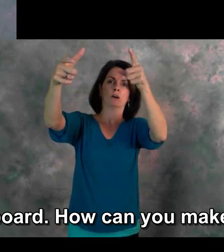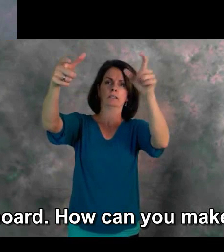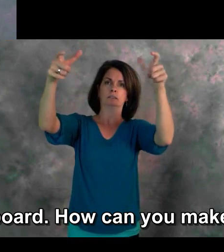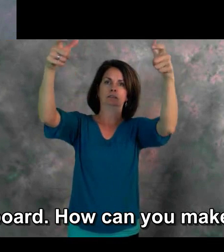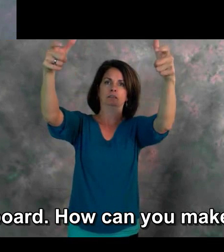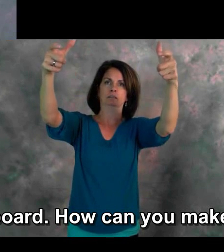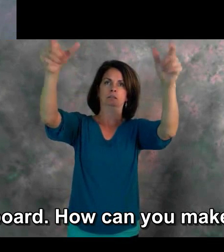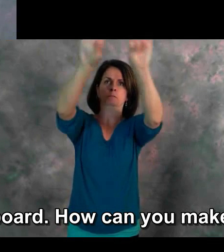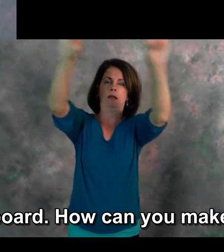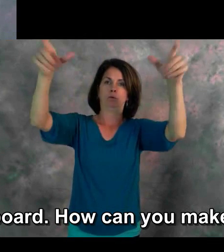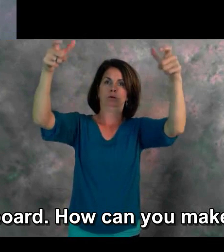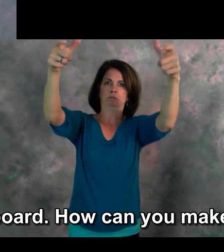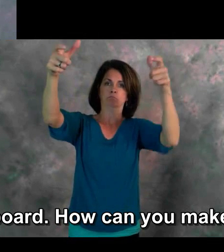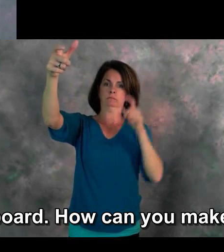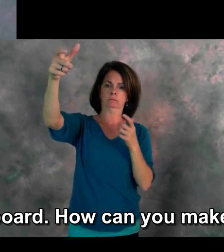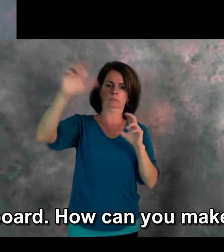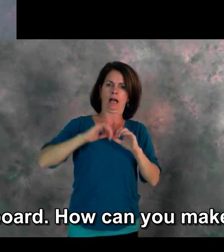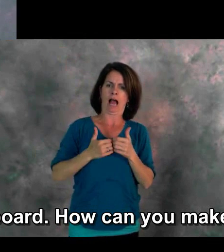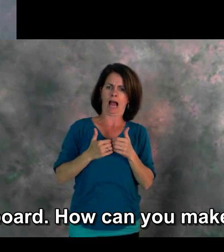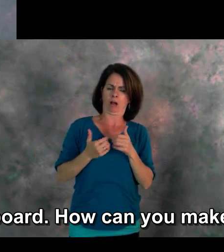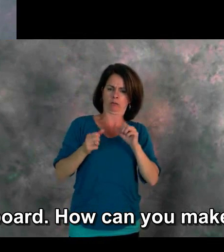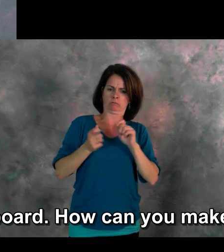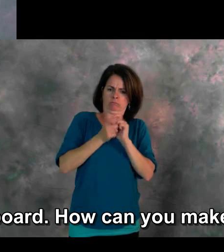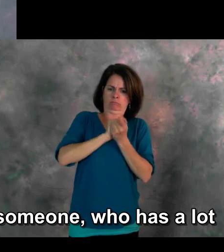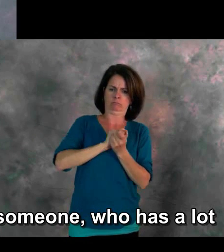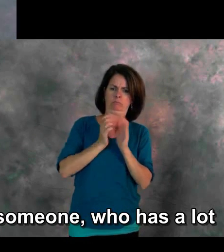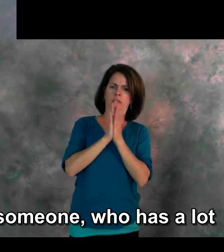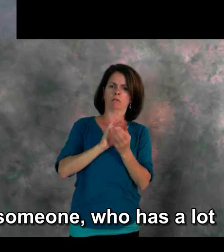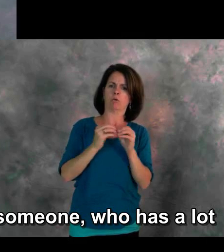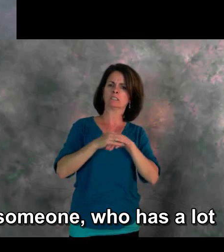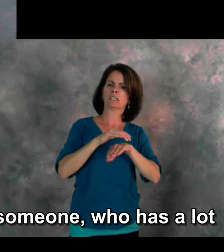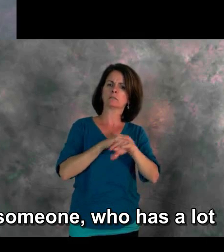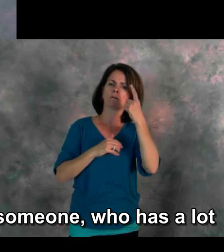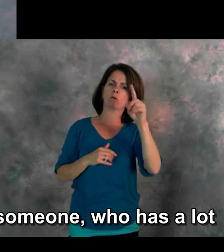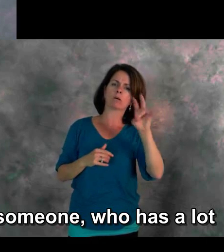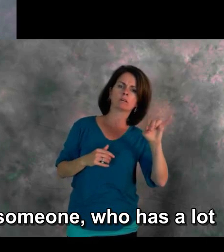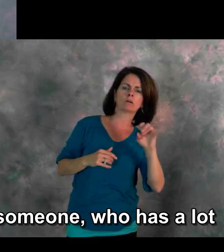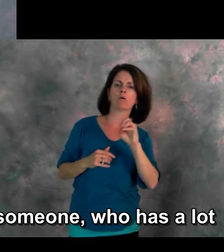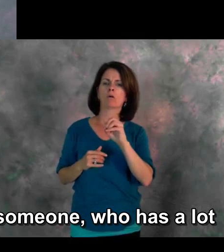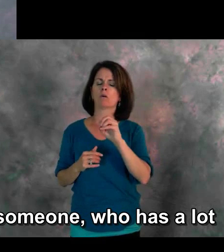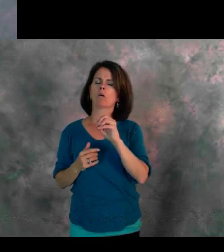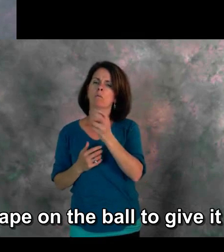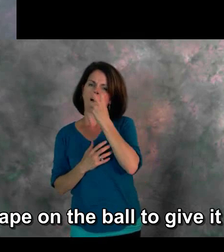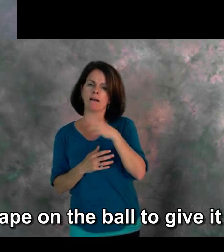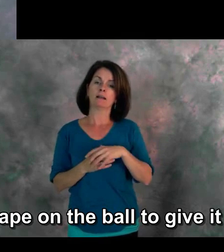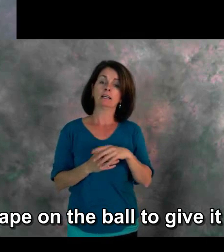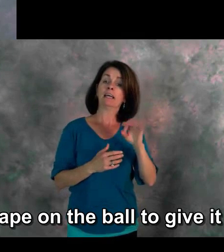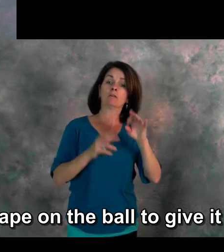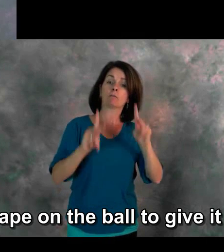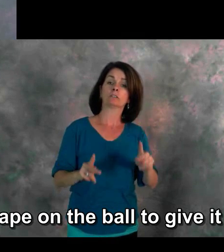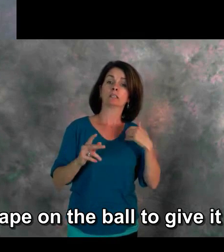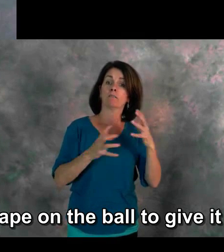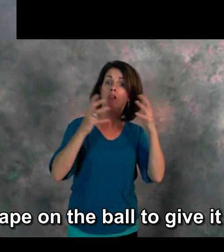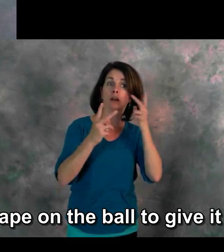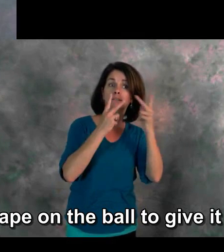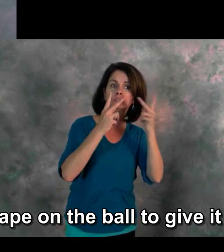the goal, the rim, the backboard. So how can you make that more accessible? For someone who has a lot of vision,